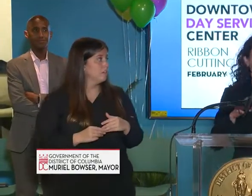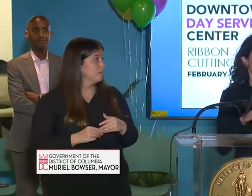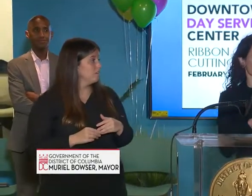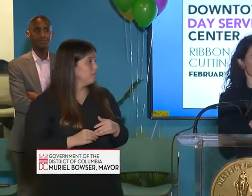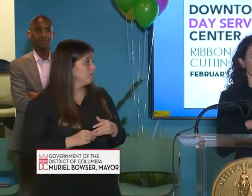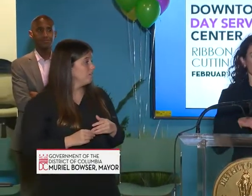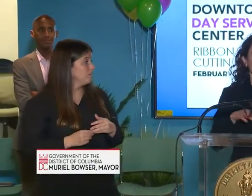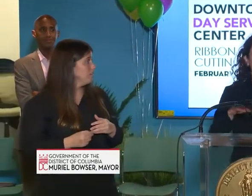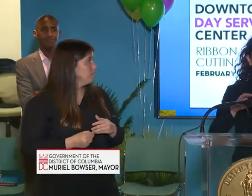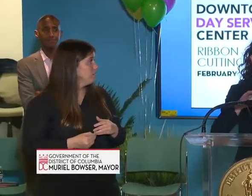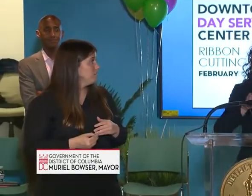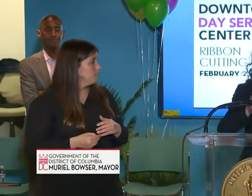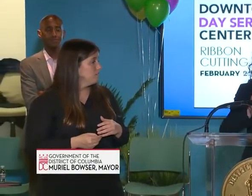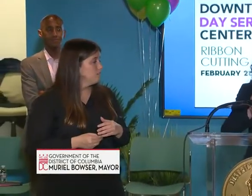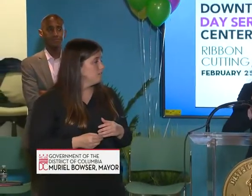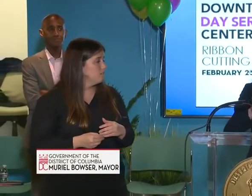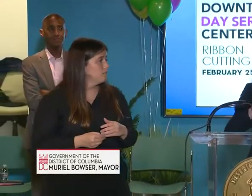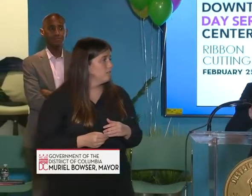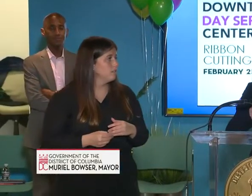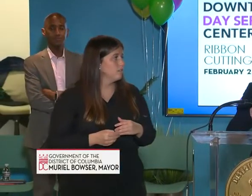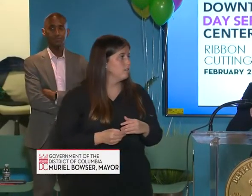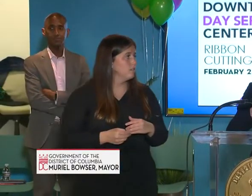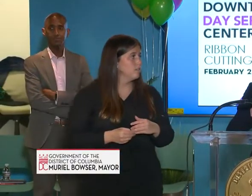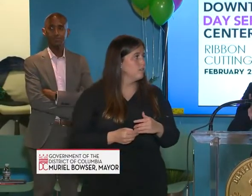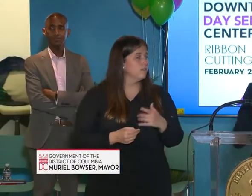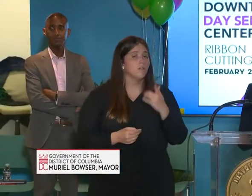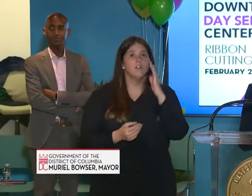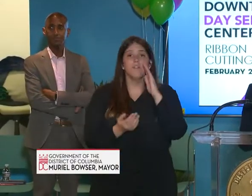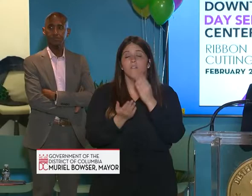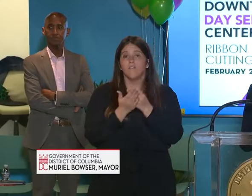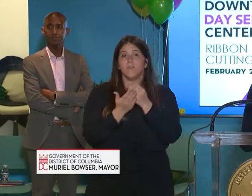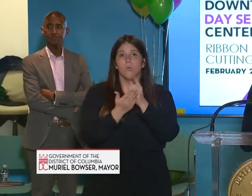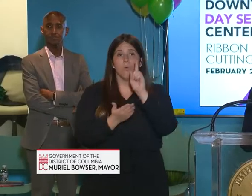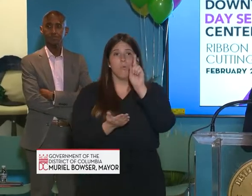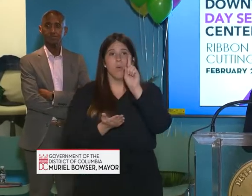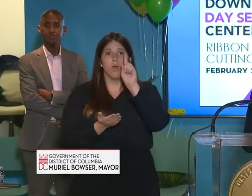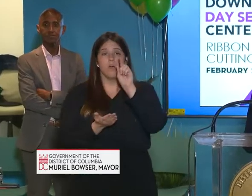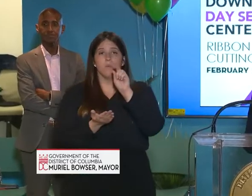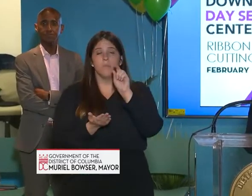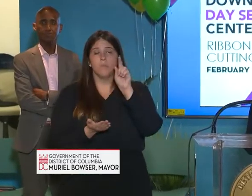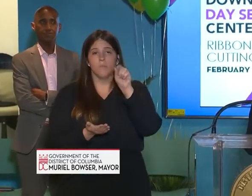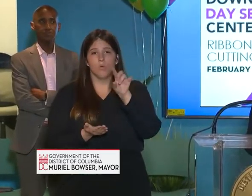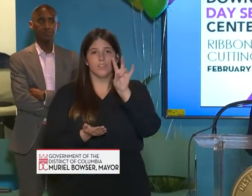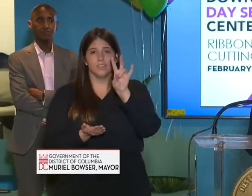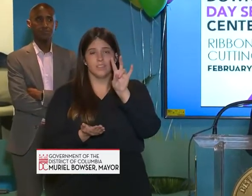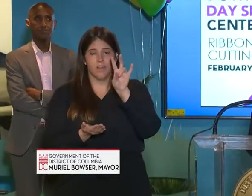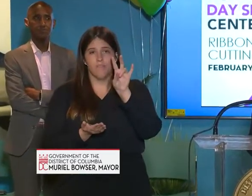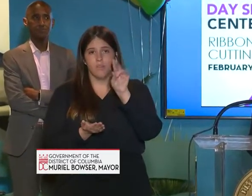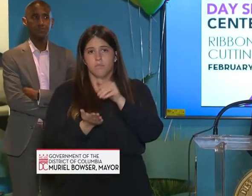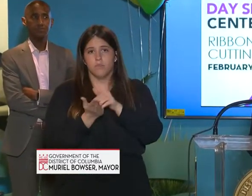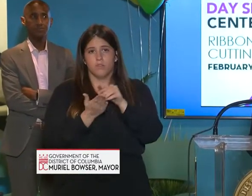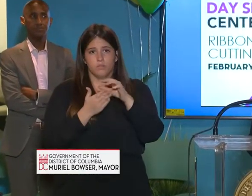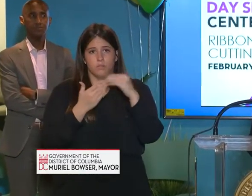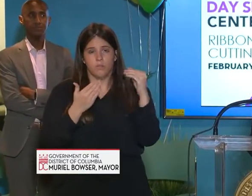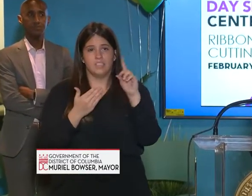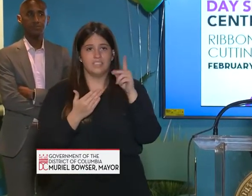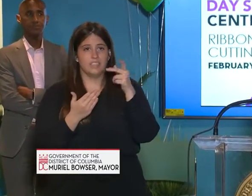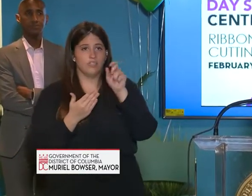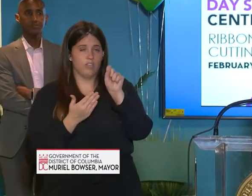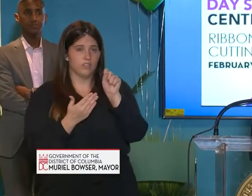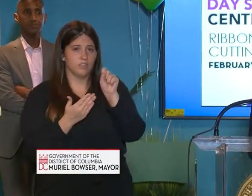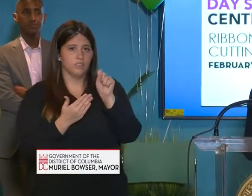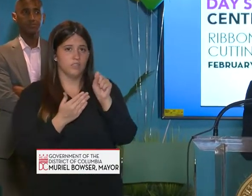So, The first question we're going to go to. So we fund this with a $1.7 million appropriation in DHS's annual